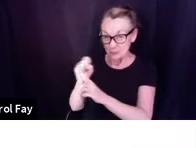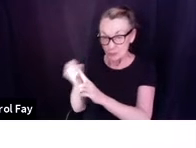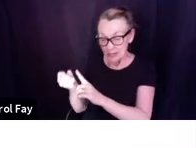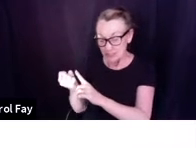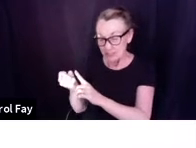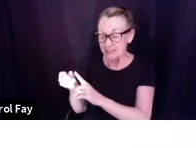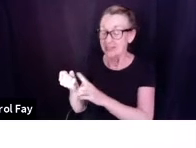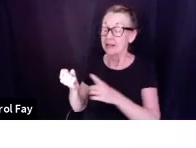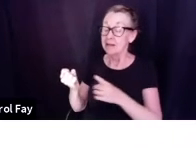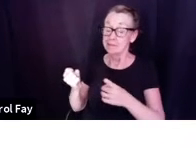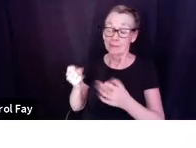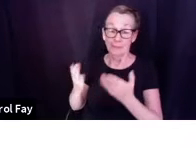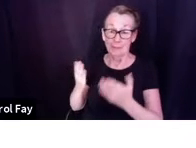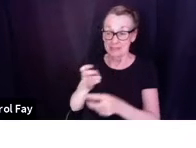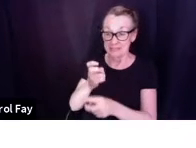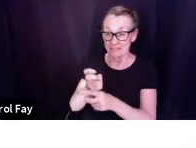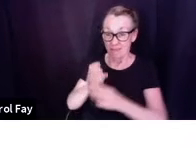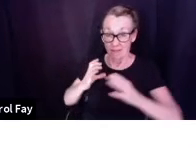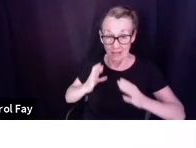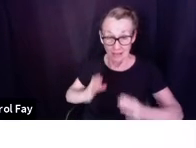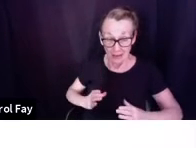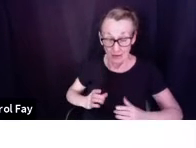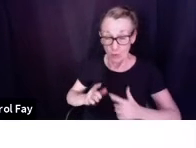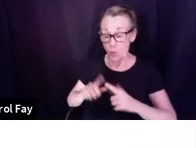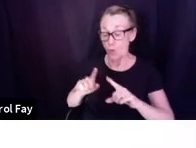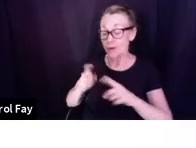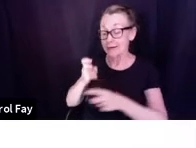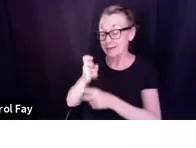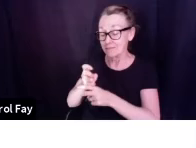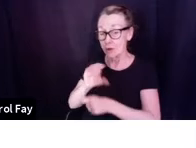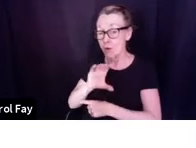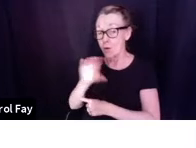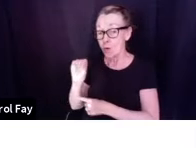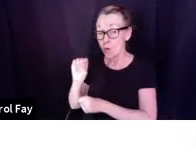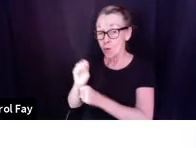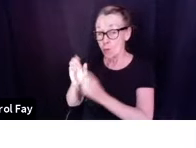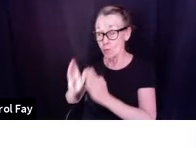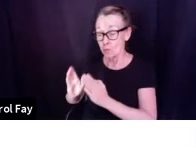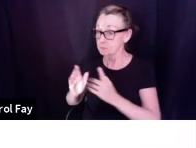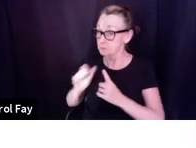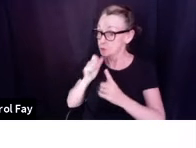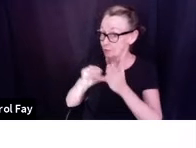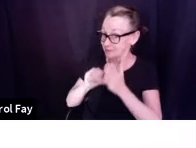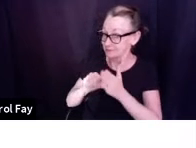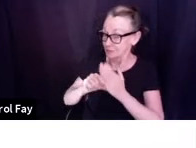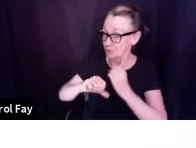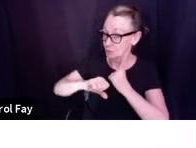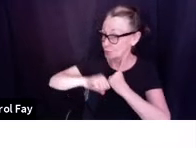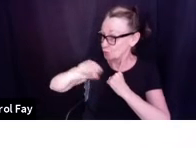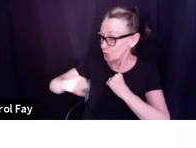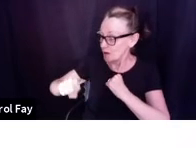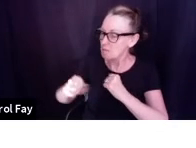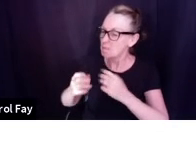client. You state the problem, how you resolved it, and the outcome. You don't talk too long, but just enough to